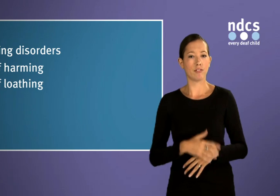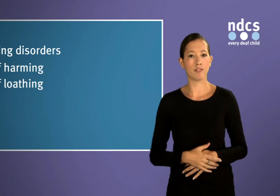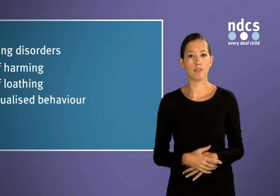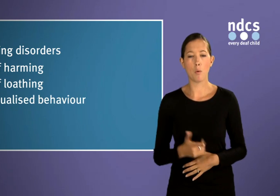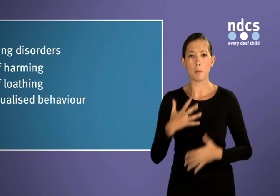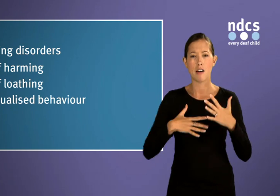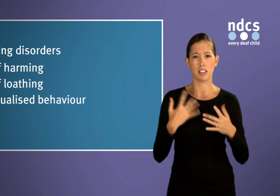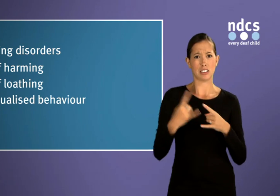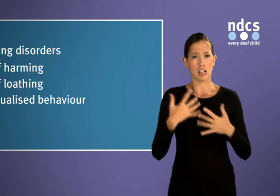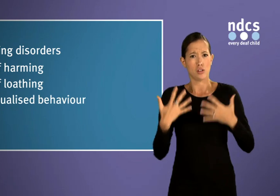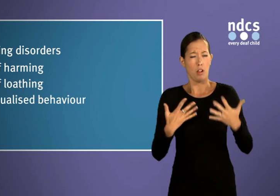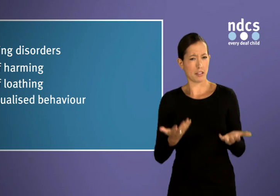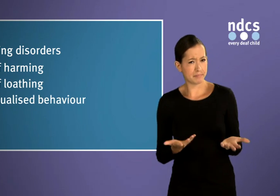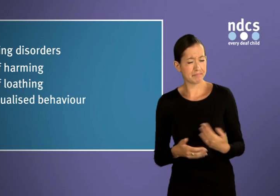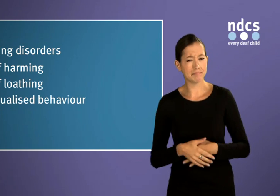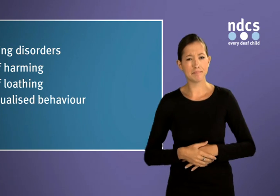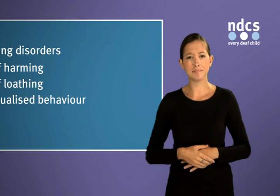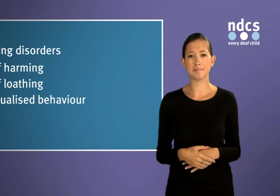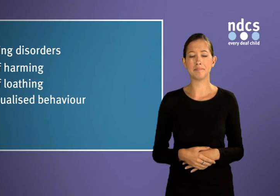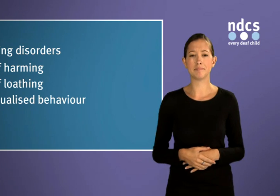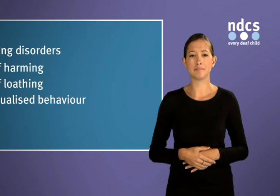self-loathing, sexualized behaviour.